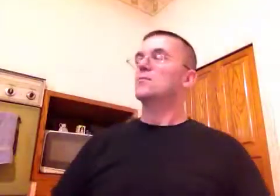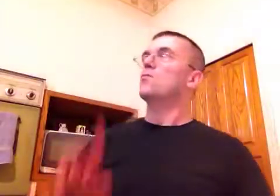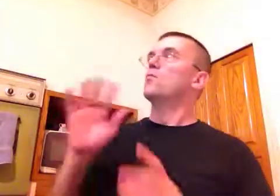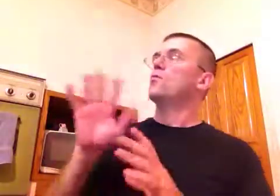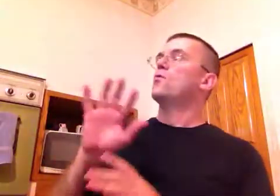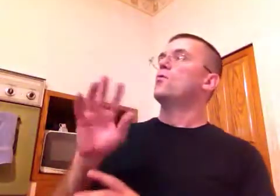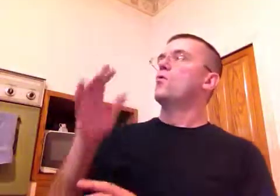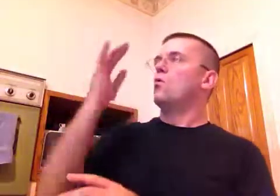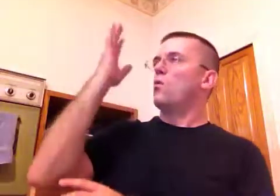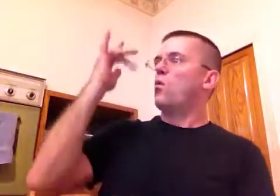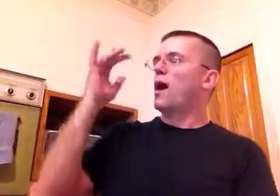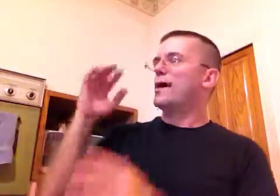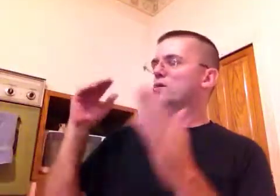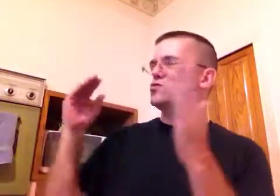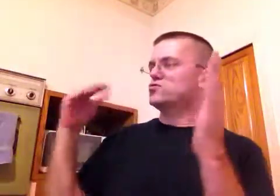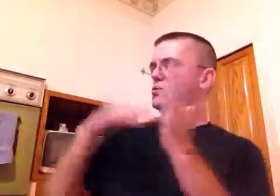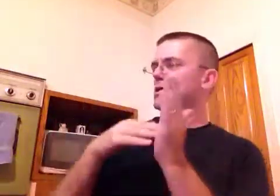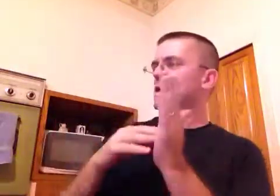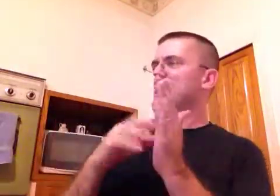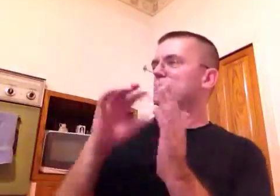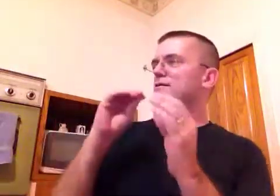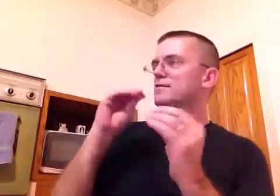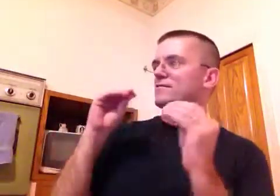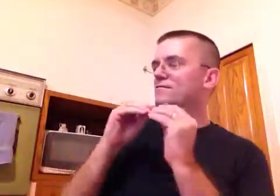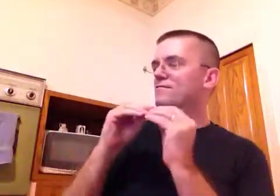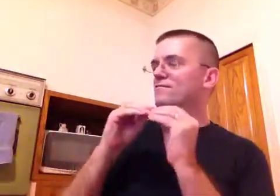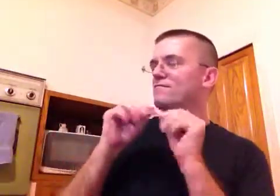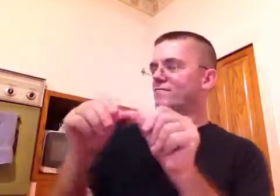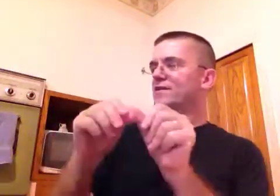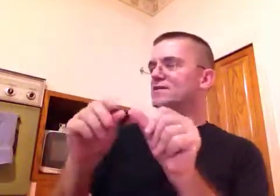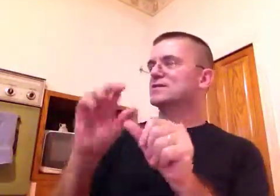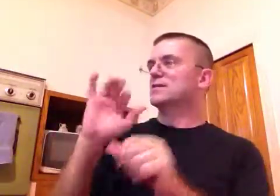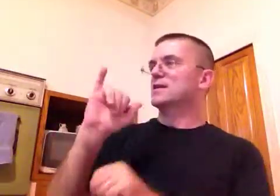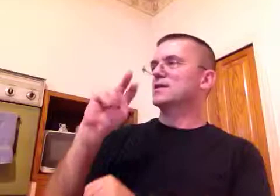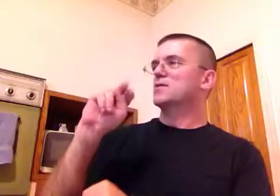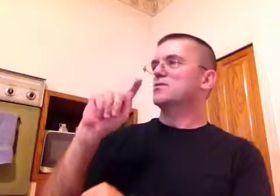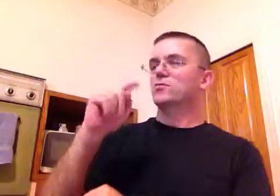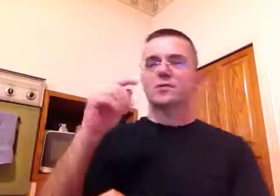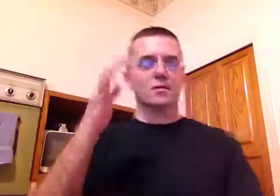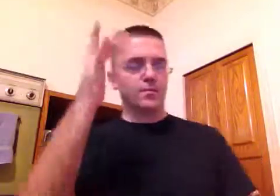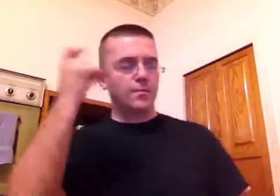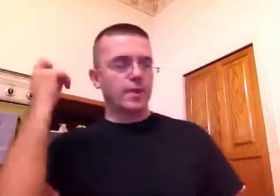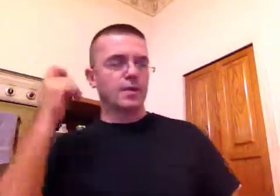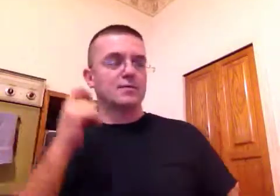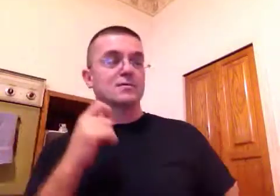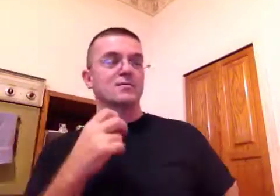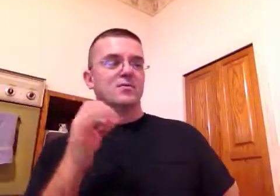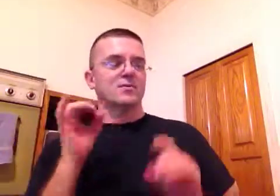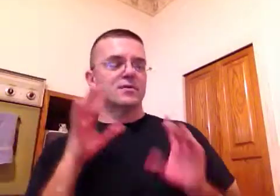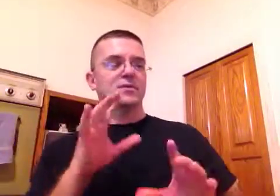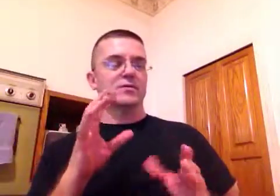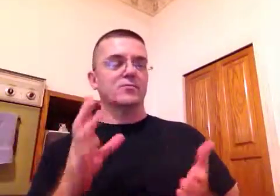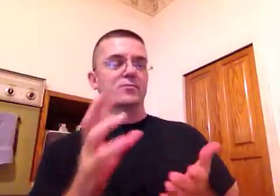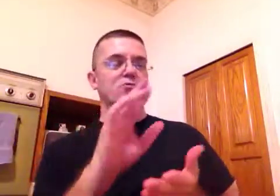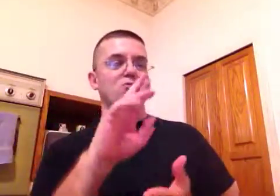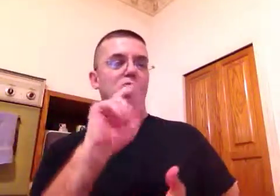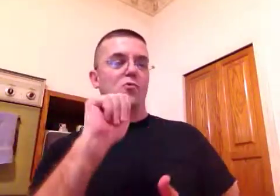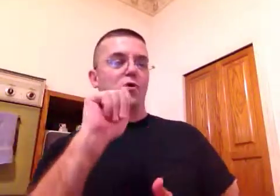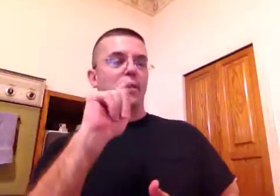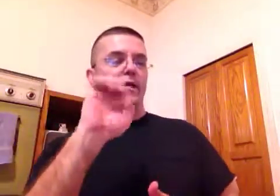why are you against fixed annuities? Because they're a lousy rate of return and they're tied up for an extended period of time. Okay. You're basically